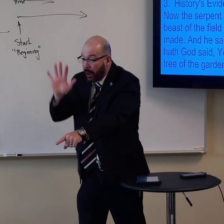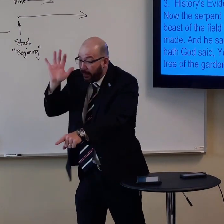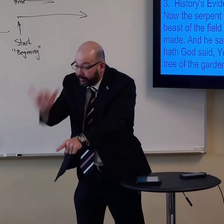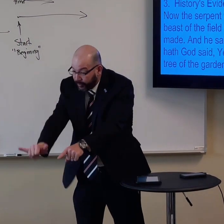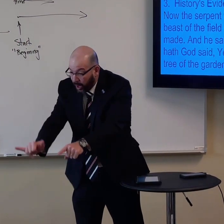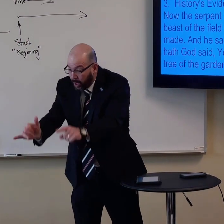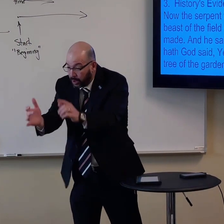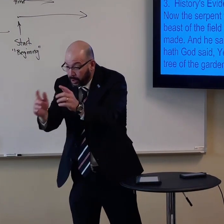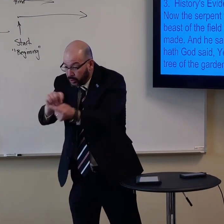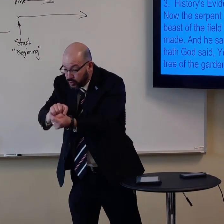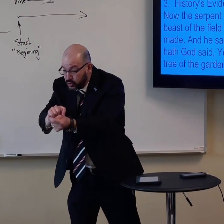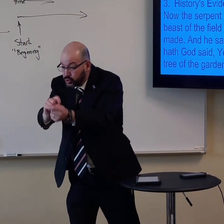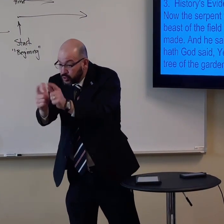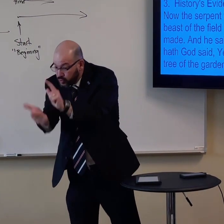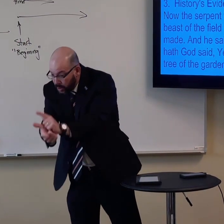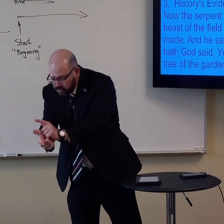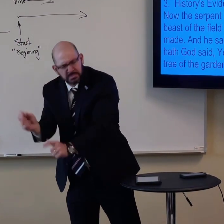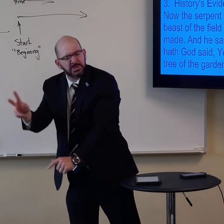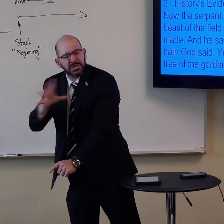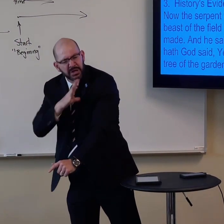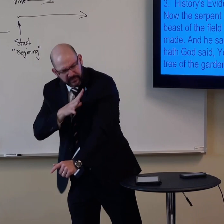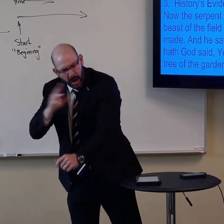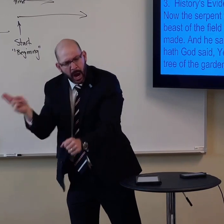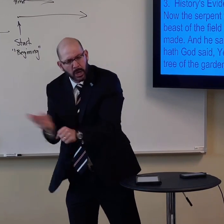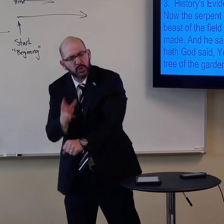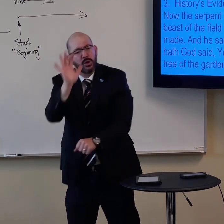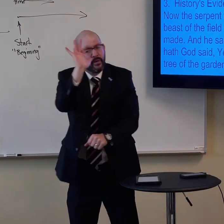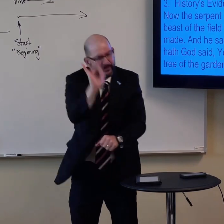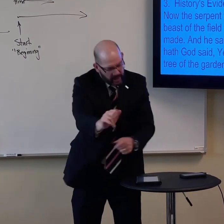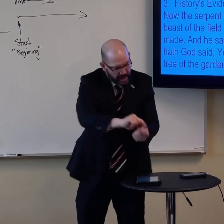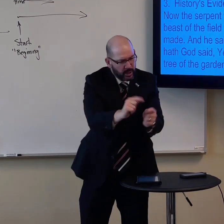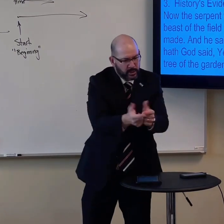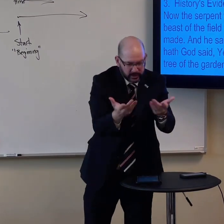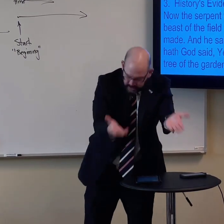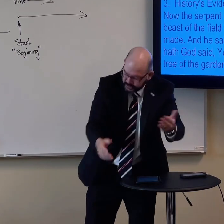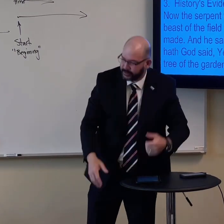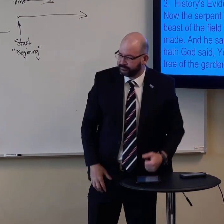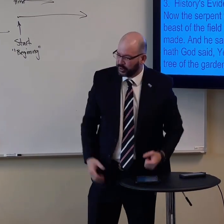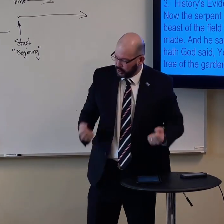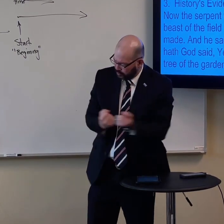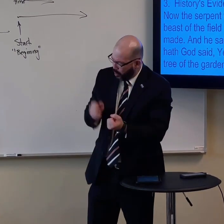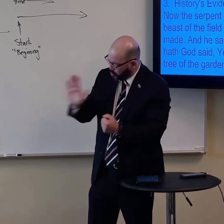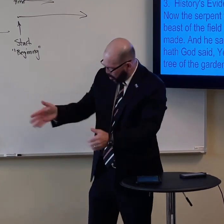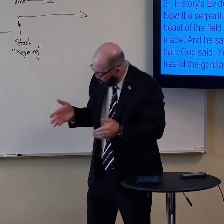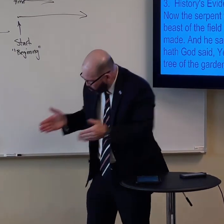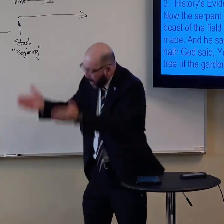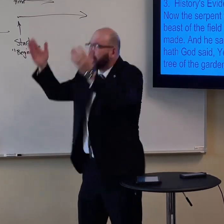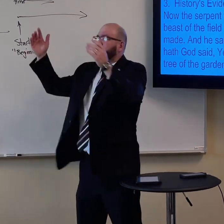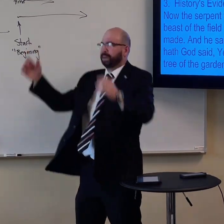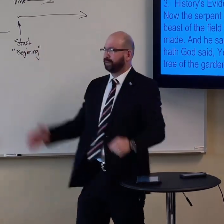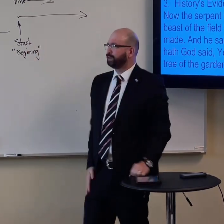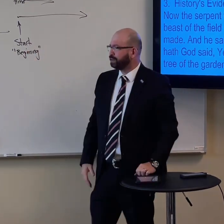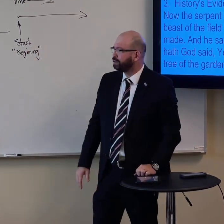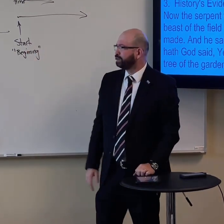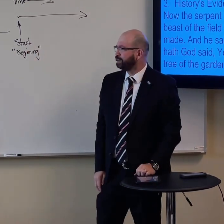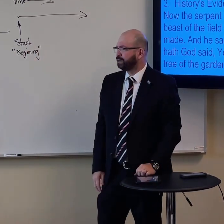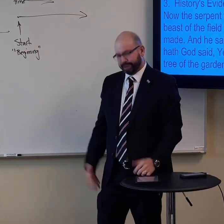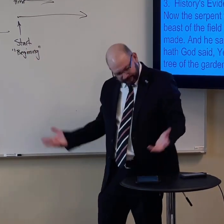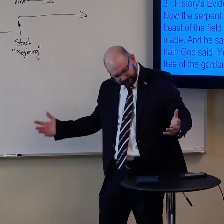If you don't like that translation, fine. Use a different translation. Support your way, the one that supports your